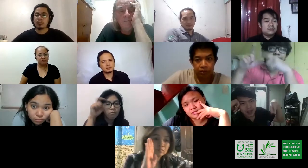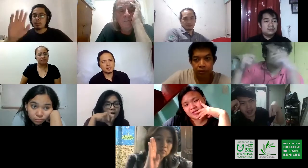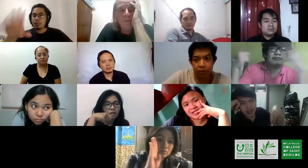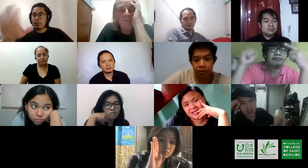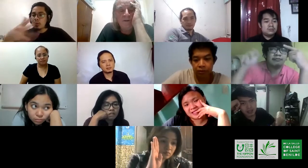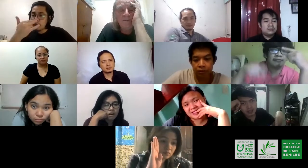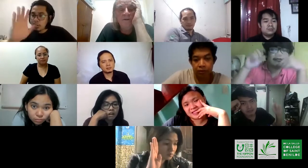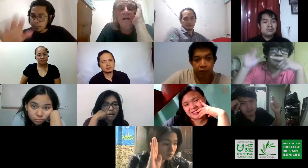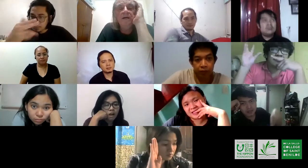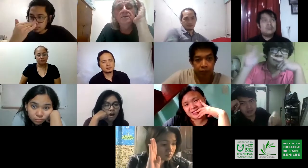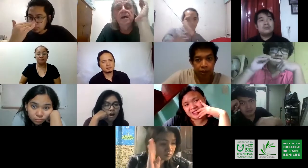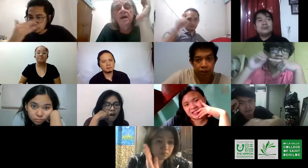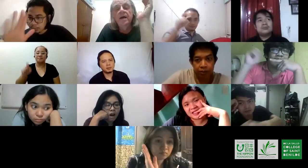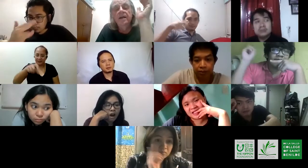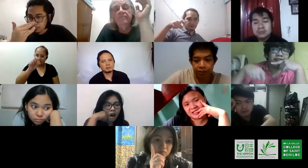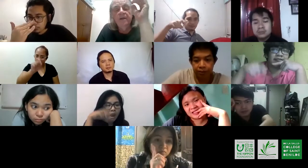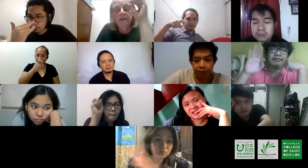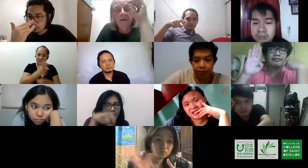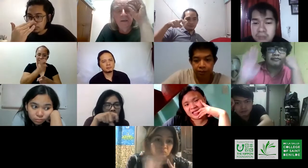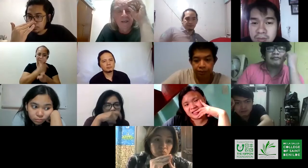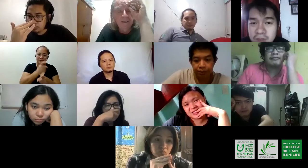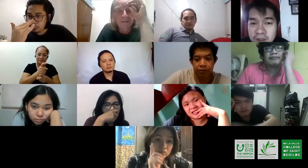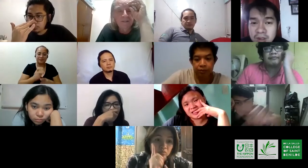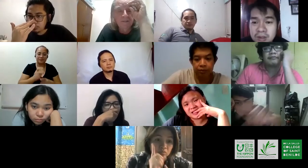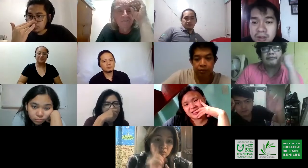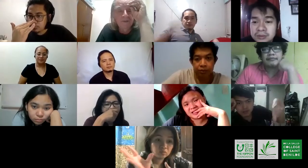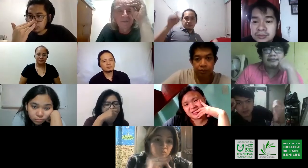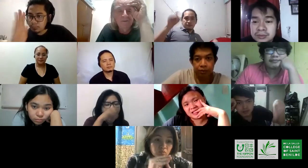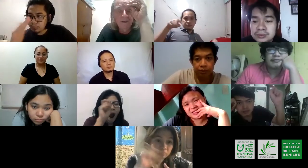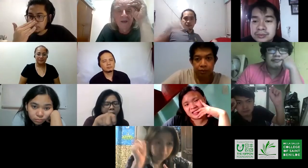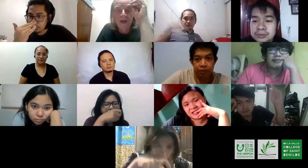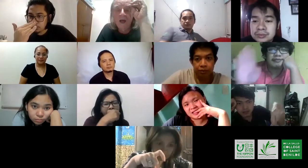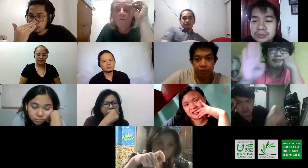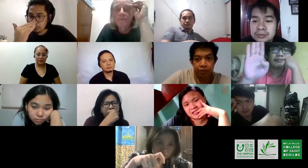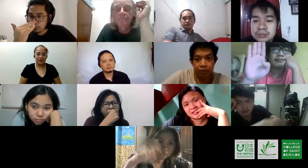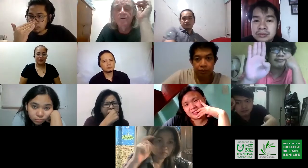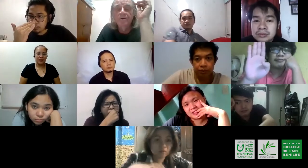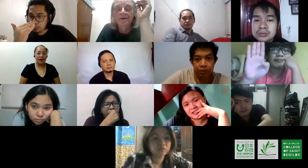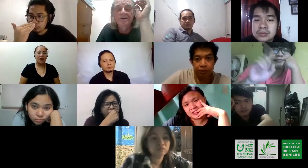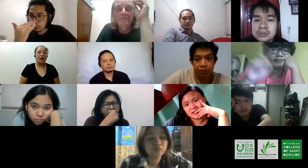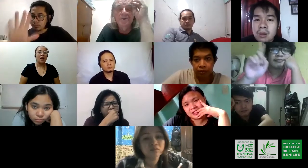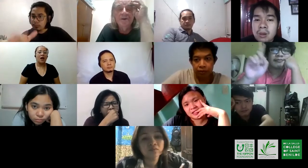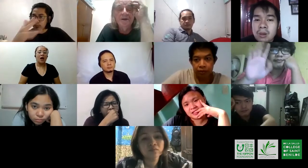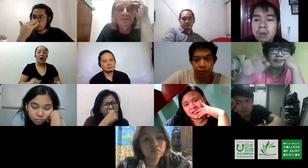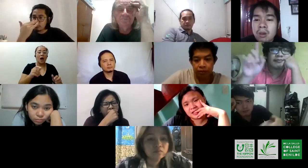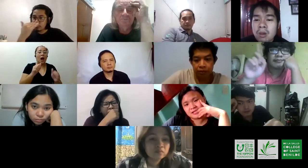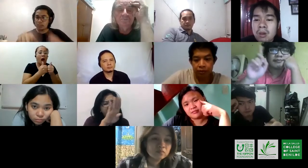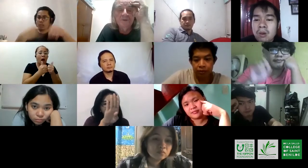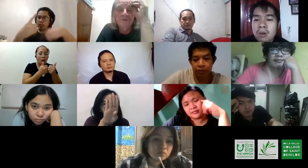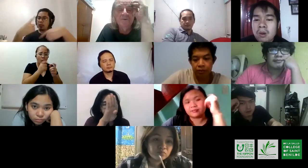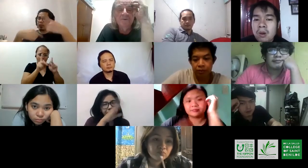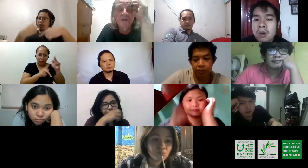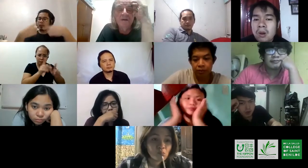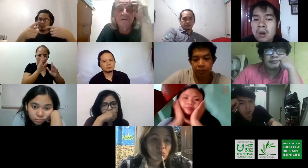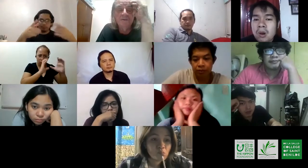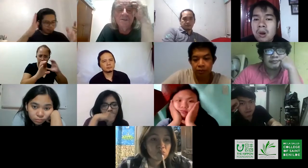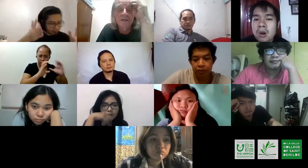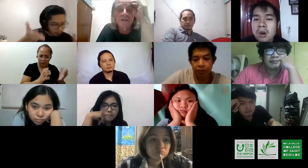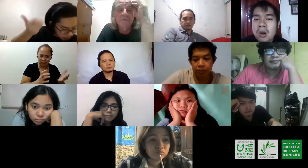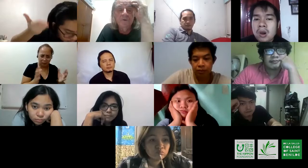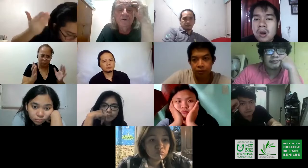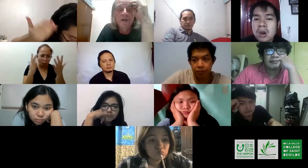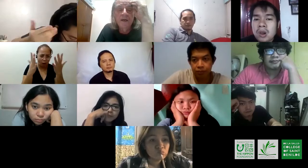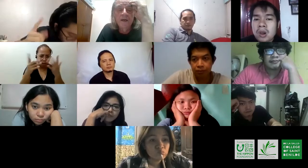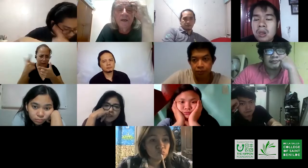Must. Must, yes. B. And if it, yes. How are people going to communicate without a